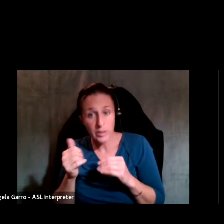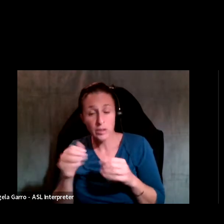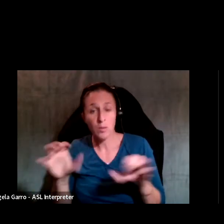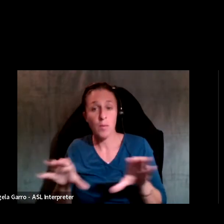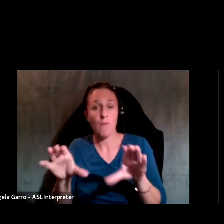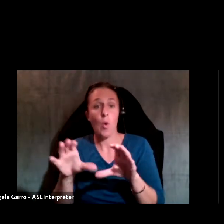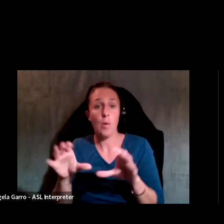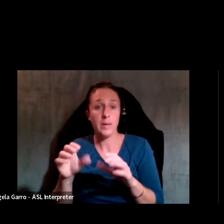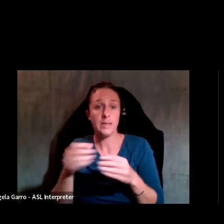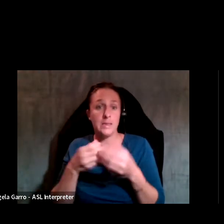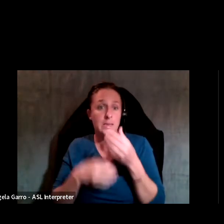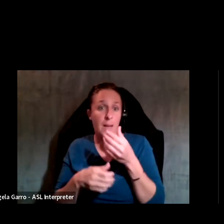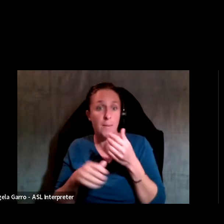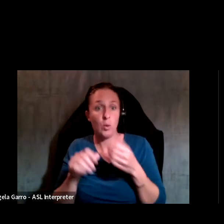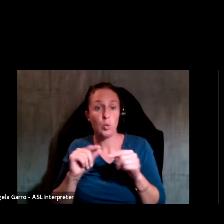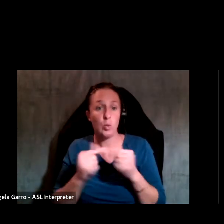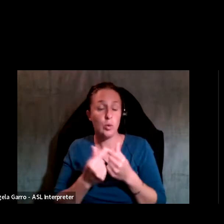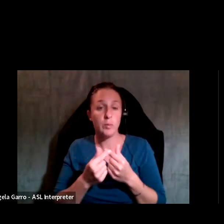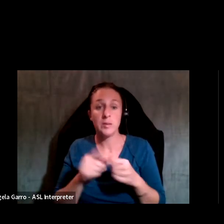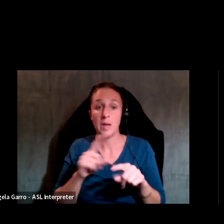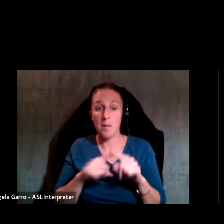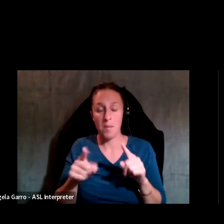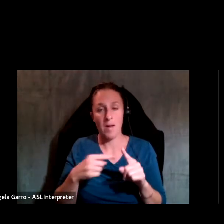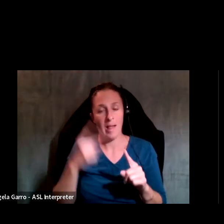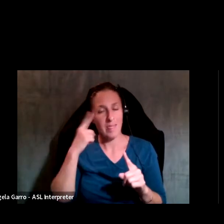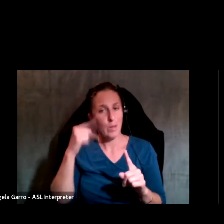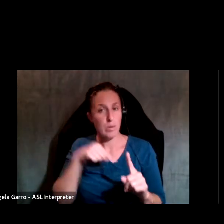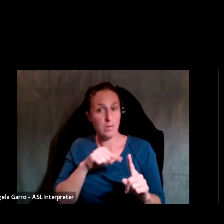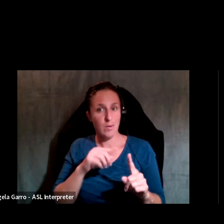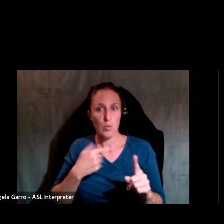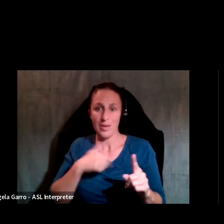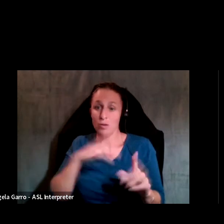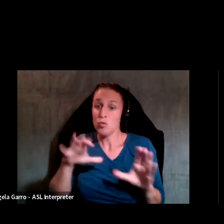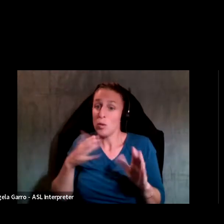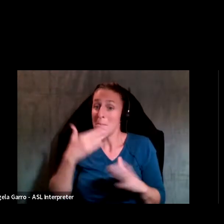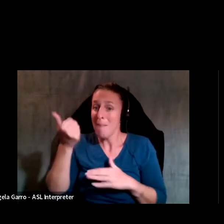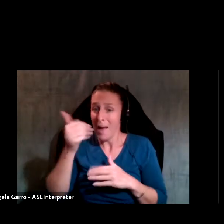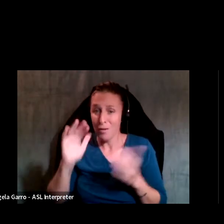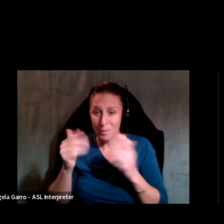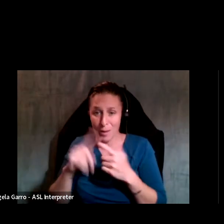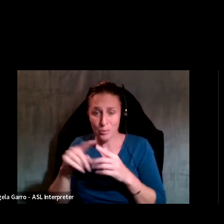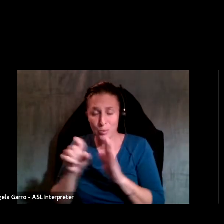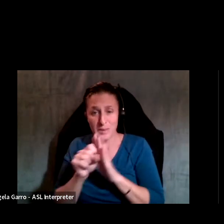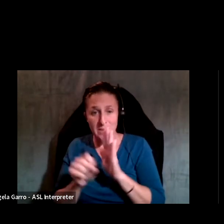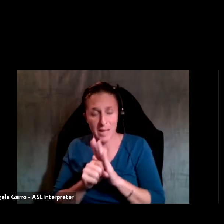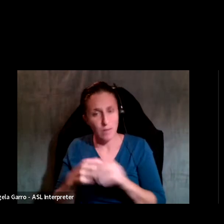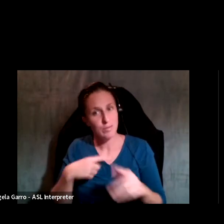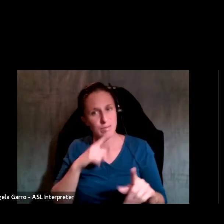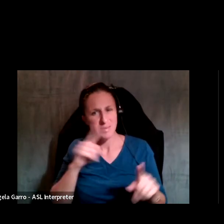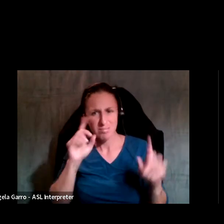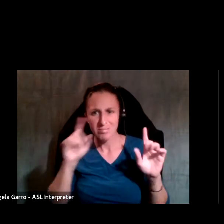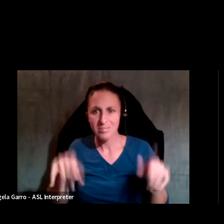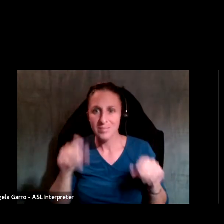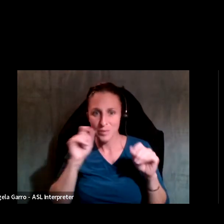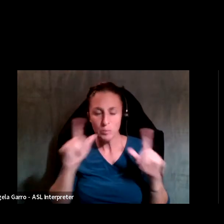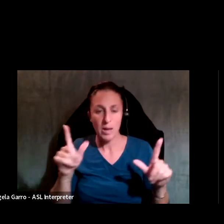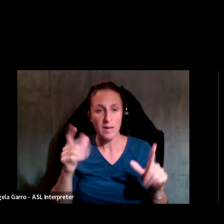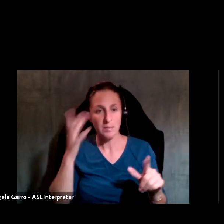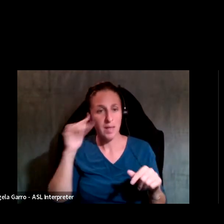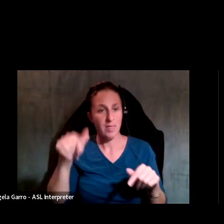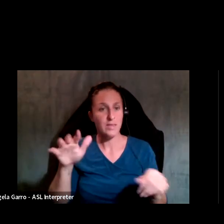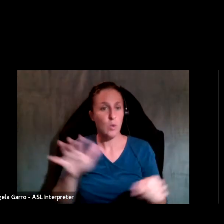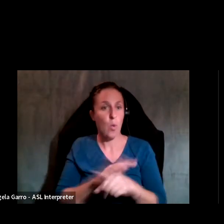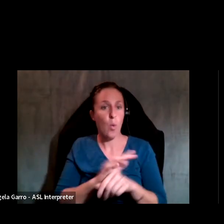different than the state. Like, I think we need to take that into context. Right. So, yeah. I was just kind of really surprised by that, but I'm wondering if it's because this whole group